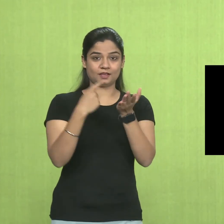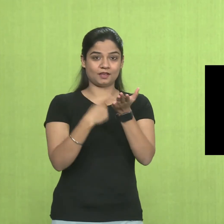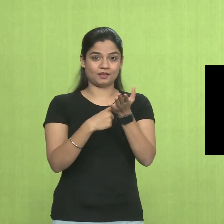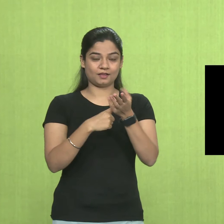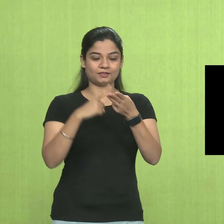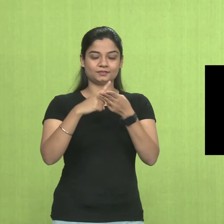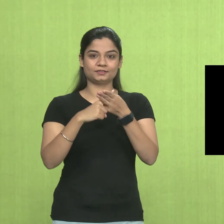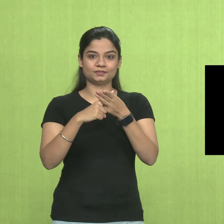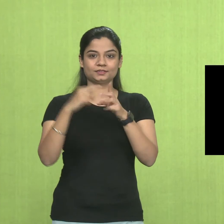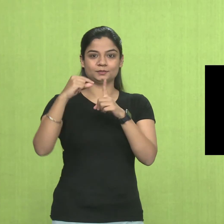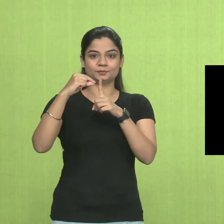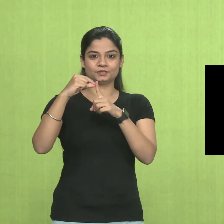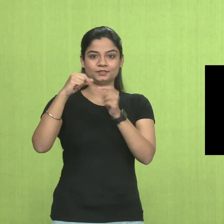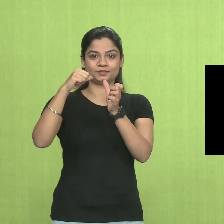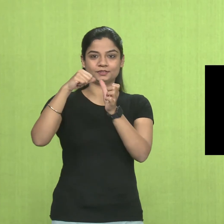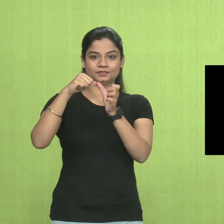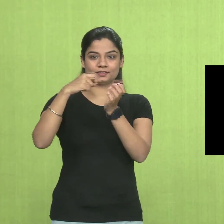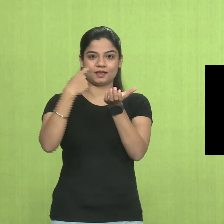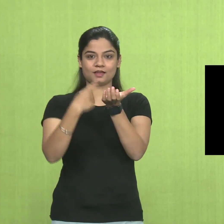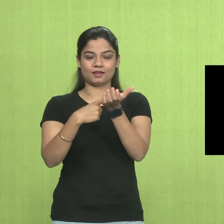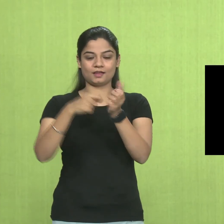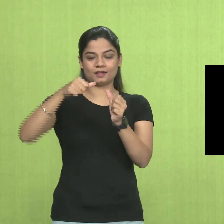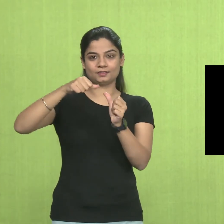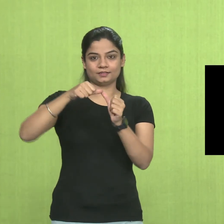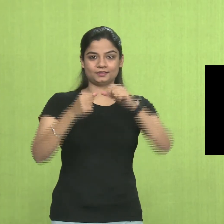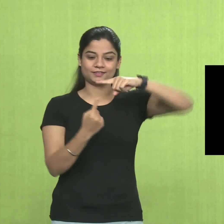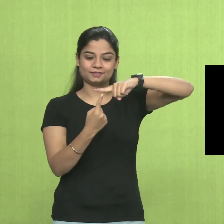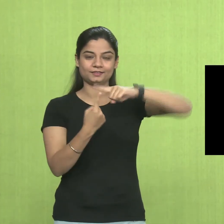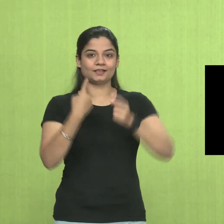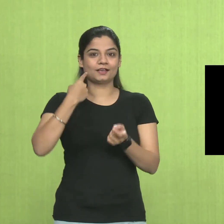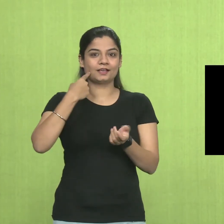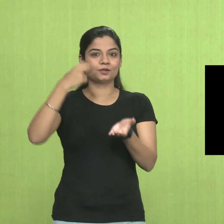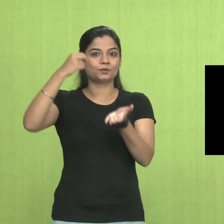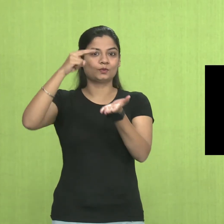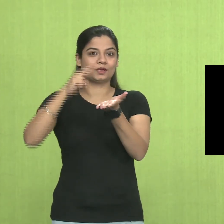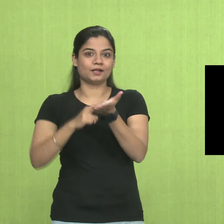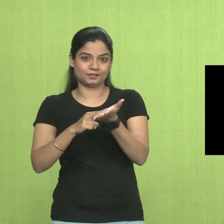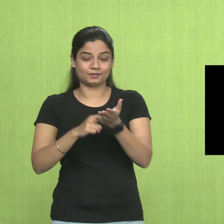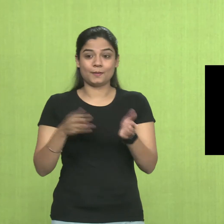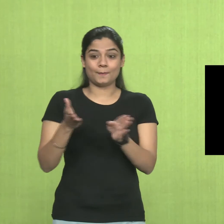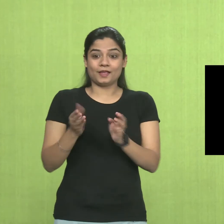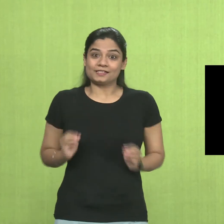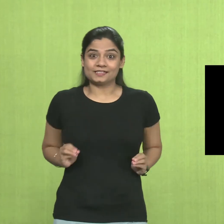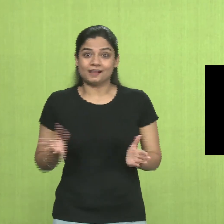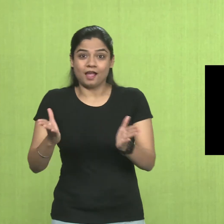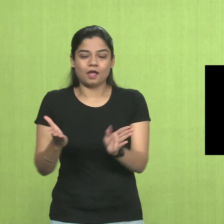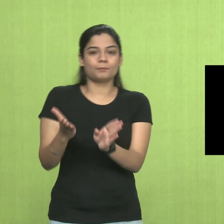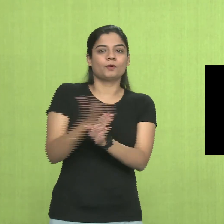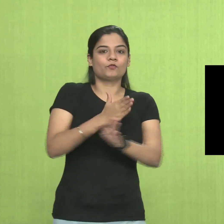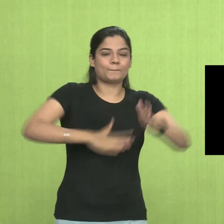Preparation, the action or process of preparing. For example, before cooking the food, we have to